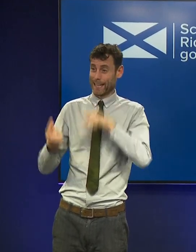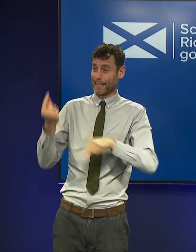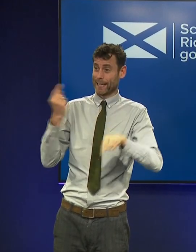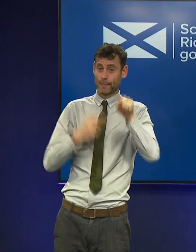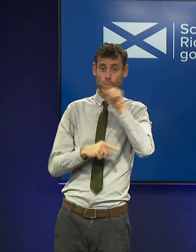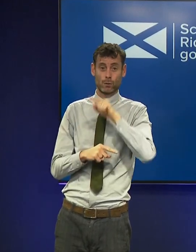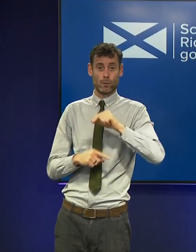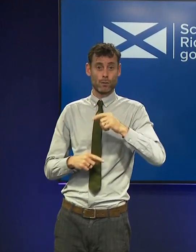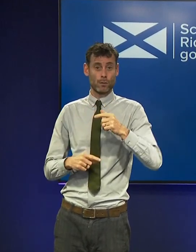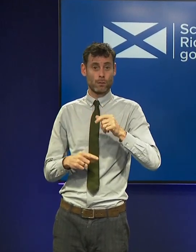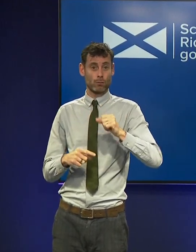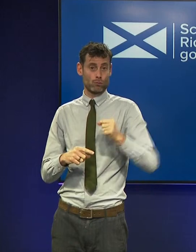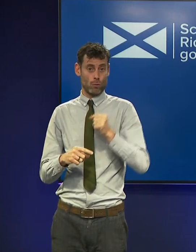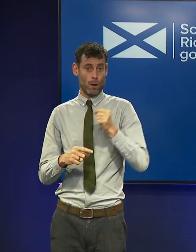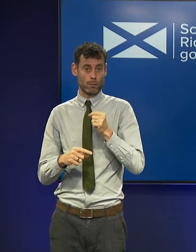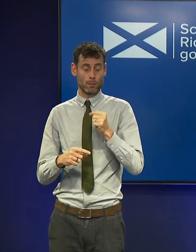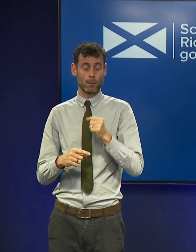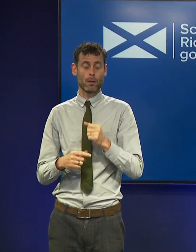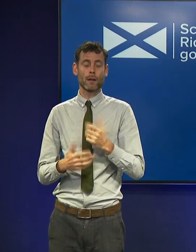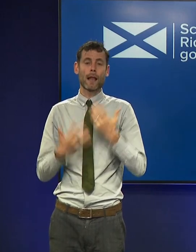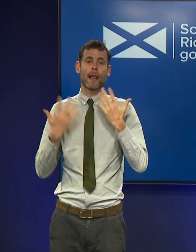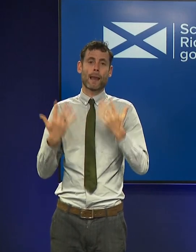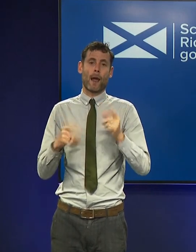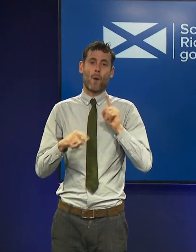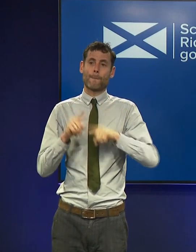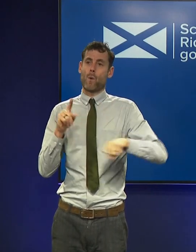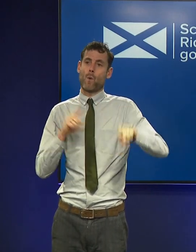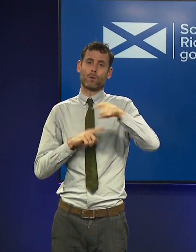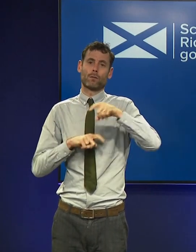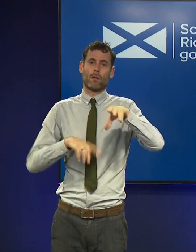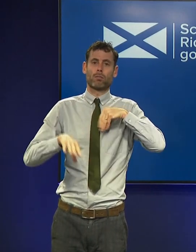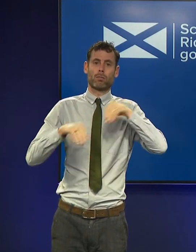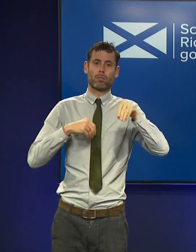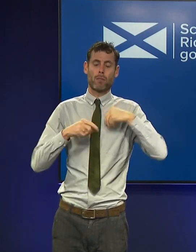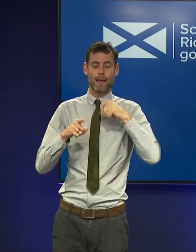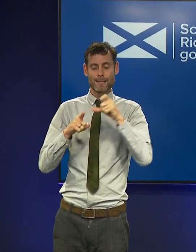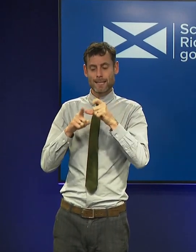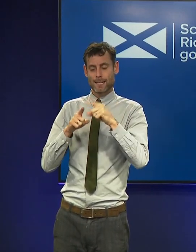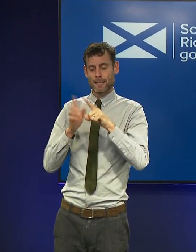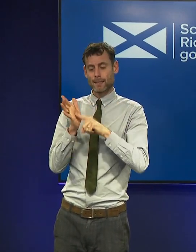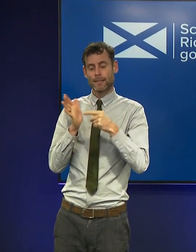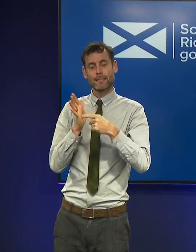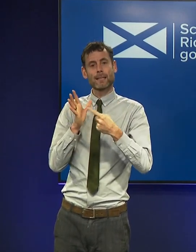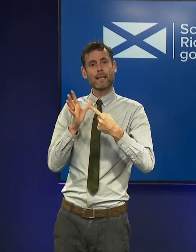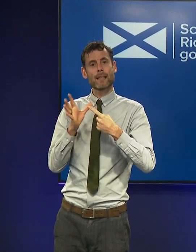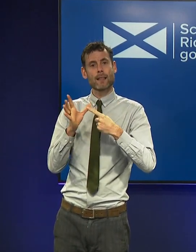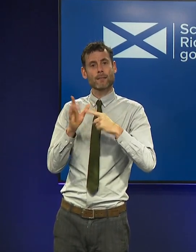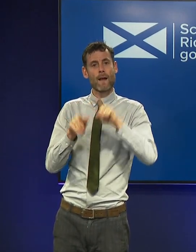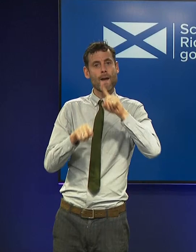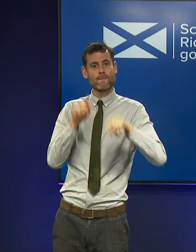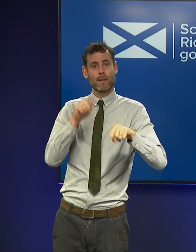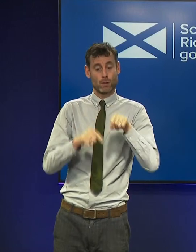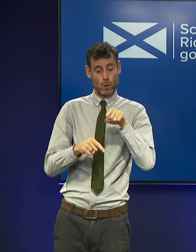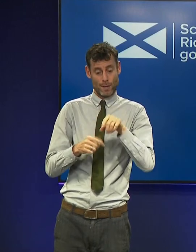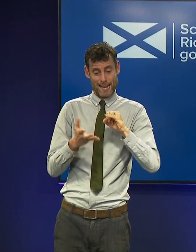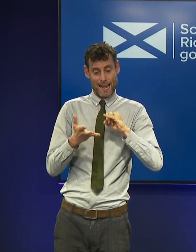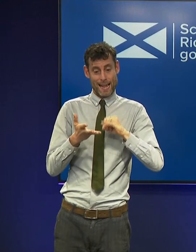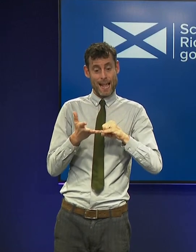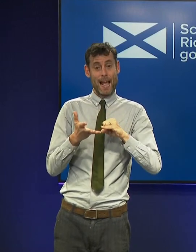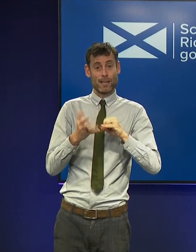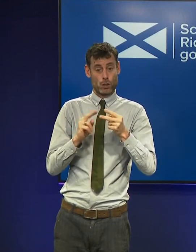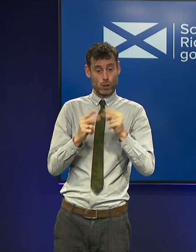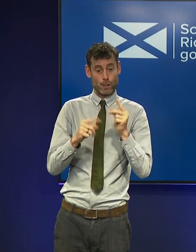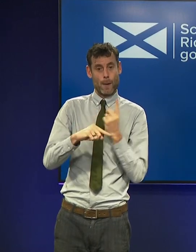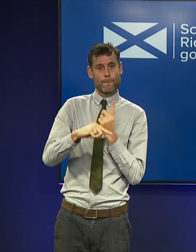been completely replaced, almost completely replaced by Delta, which doesn't show the S gene dropout. So any